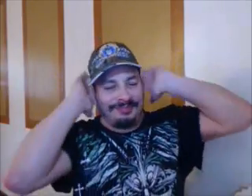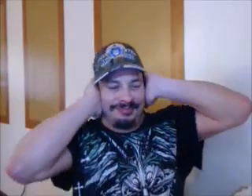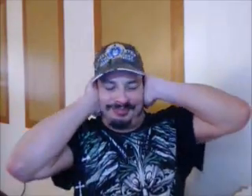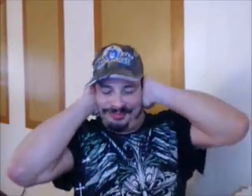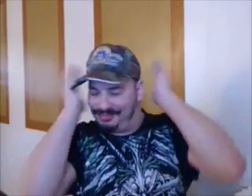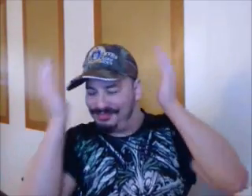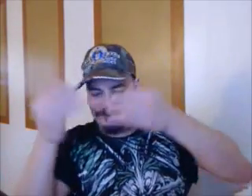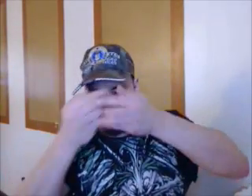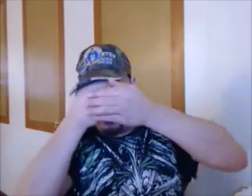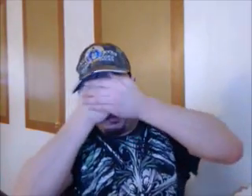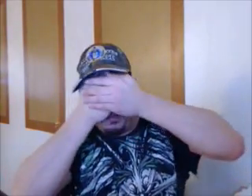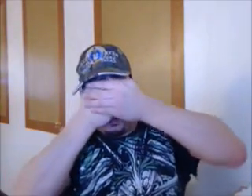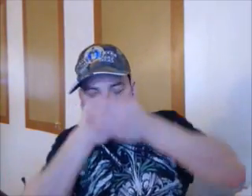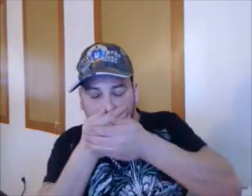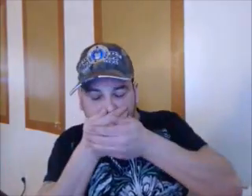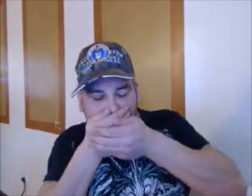the accused has made a case to be released on bail.